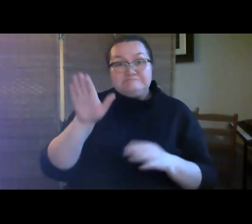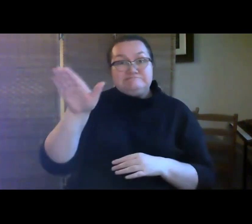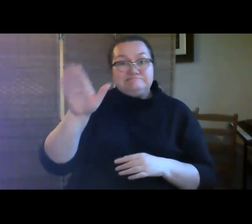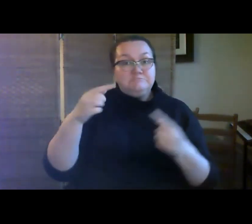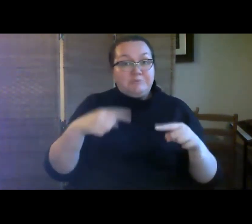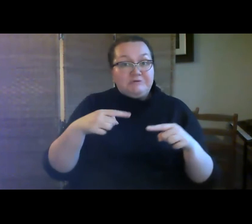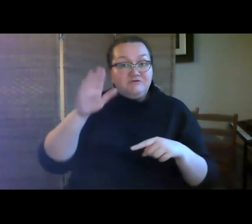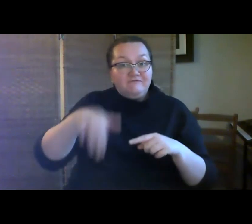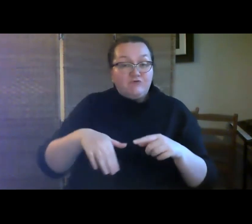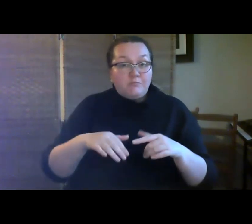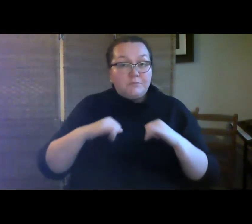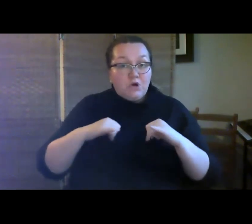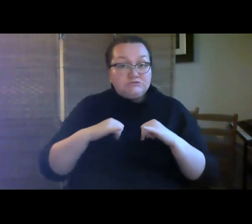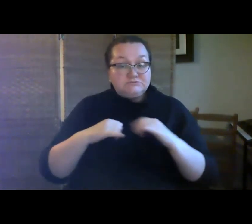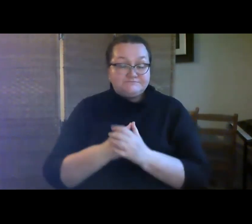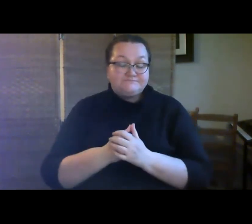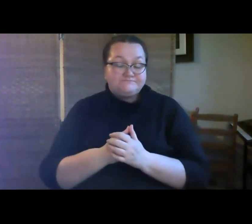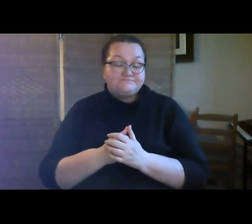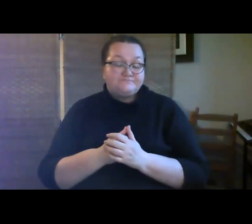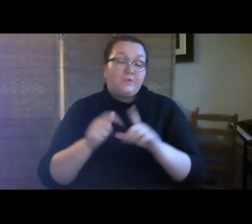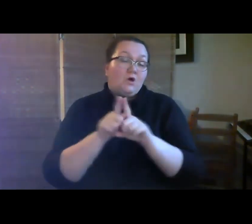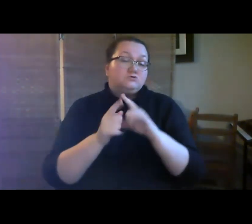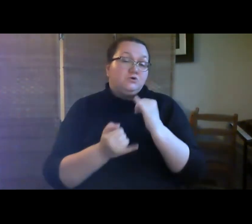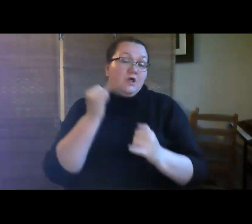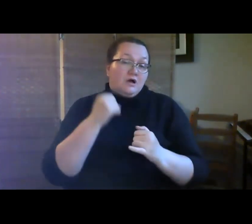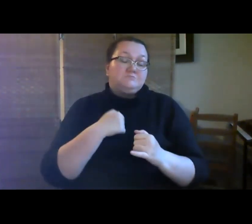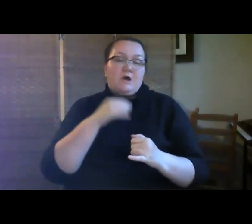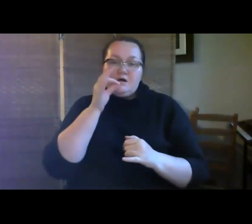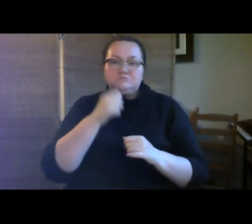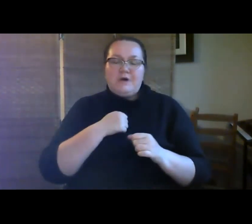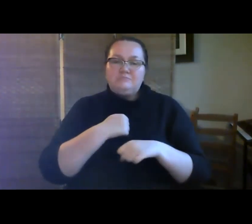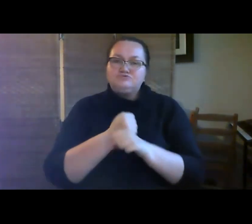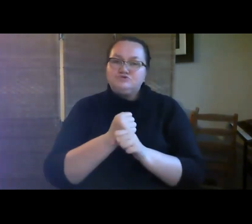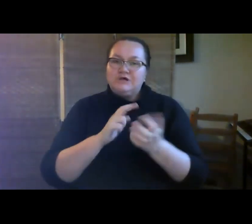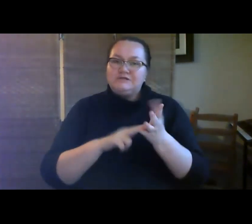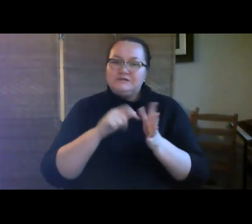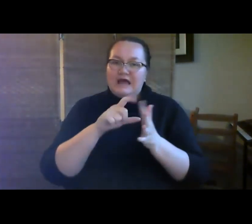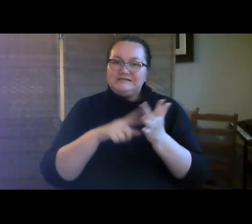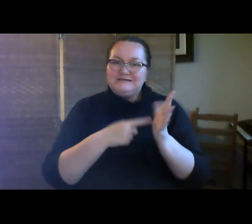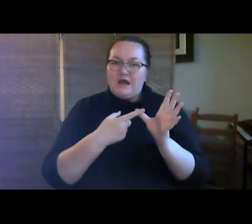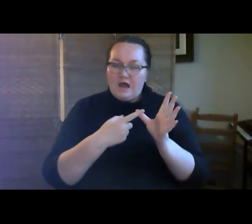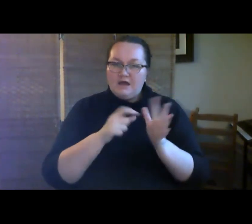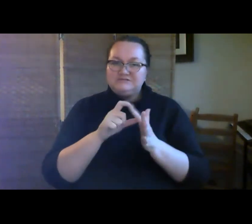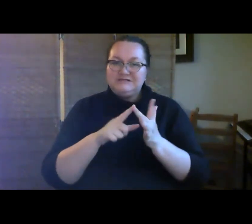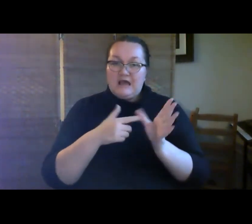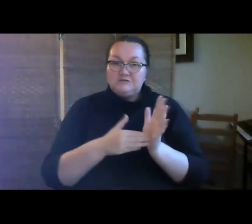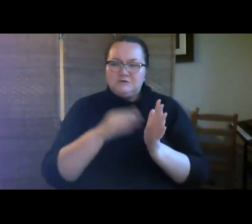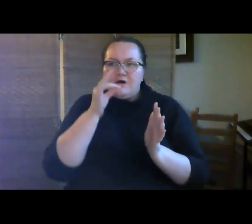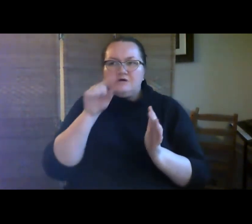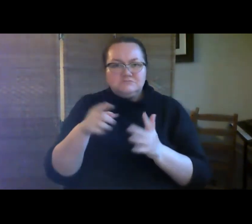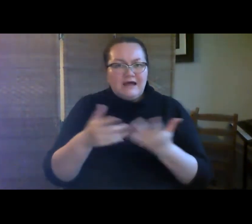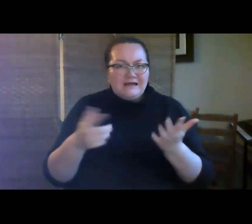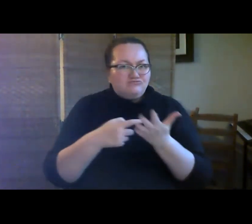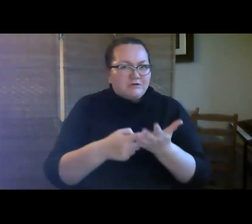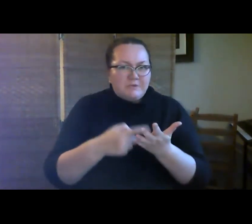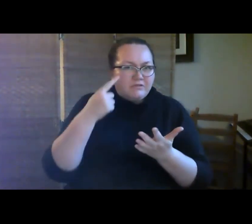I also lastly asked my producer, Nadia Diaz, if she had any thoughts or recommendations to pass on. So here's Nadia's